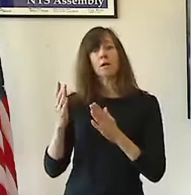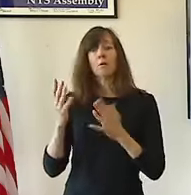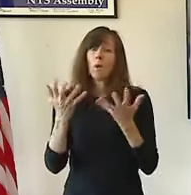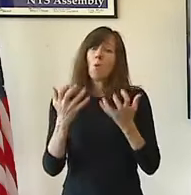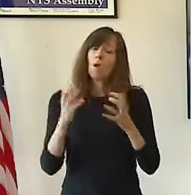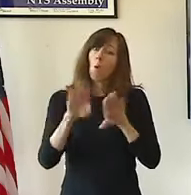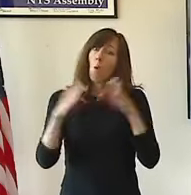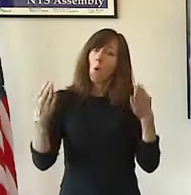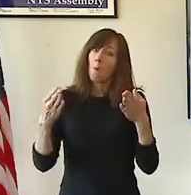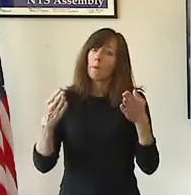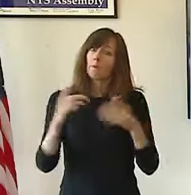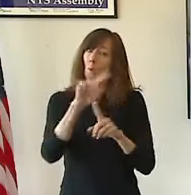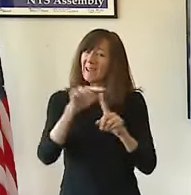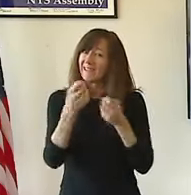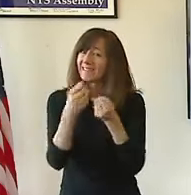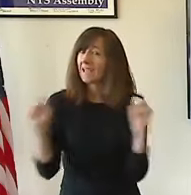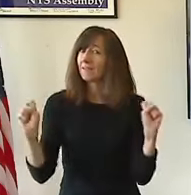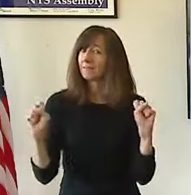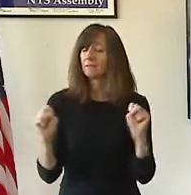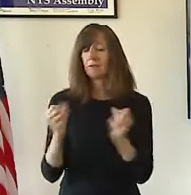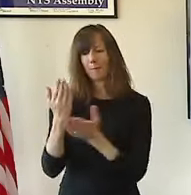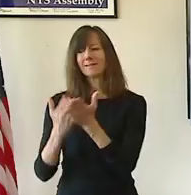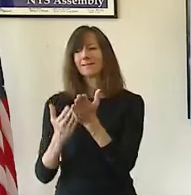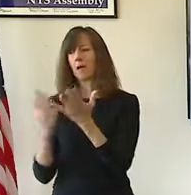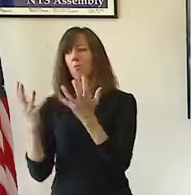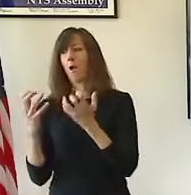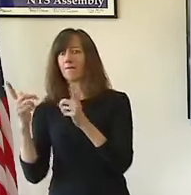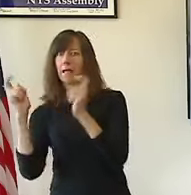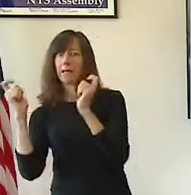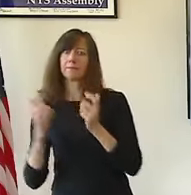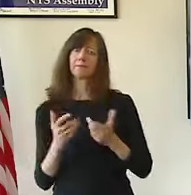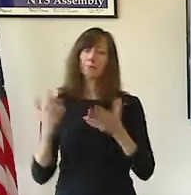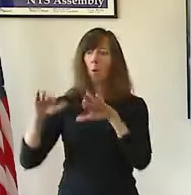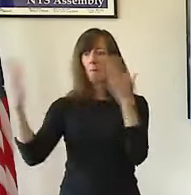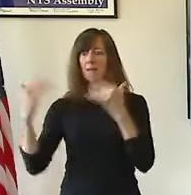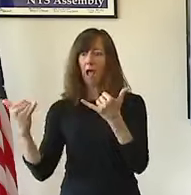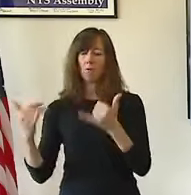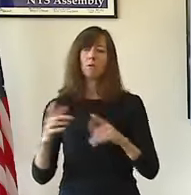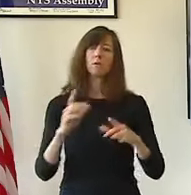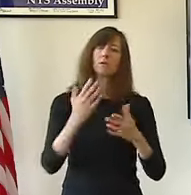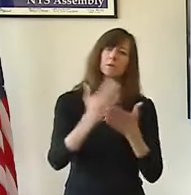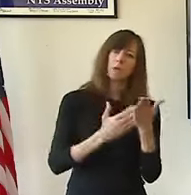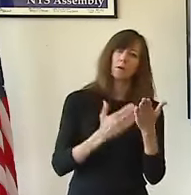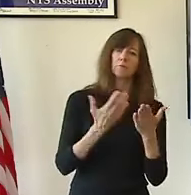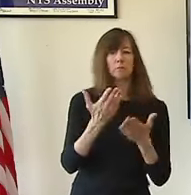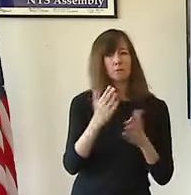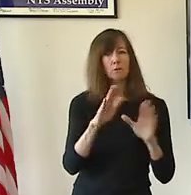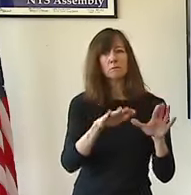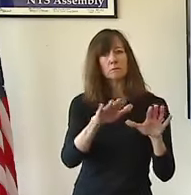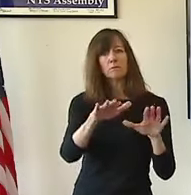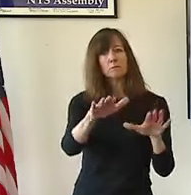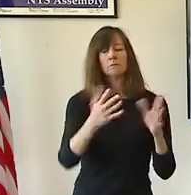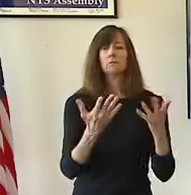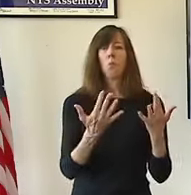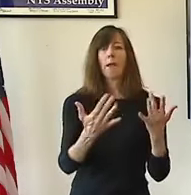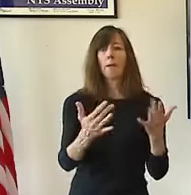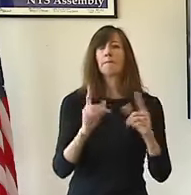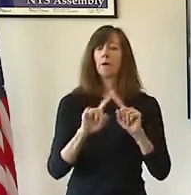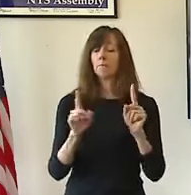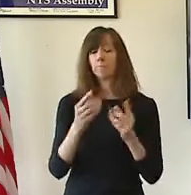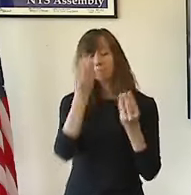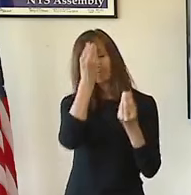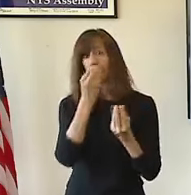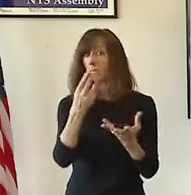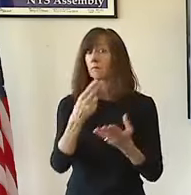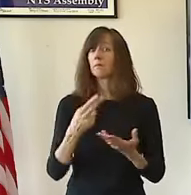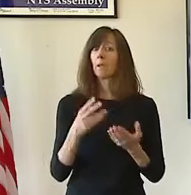of you obviously want it faster, some want it slower. We do think that certain businesses can be open, but here's the good news in the Mid-Hudson region.